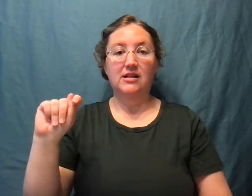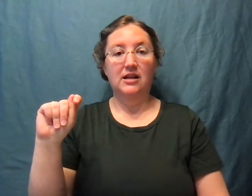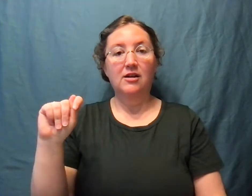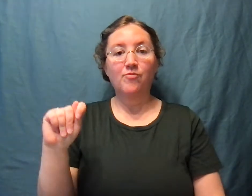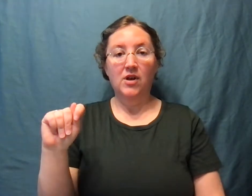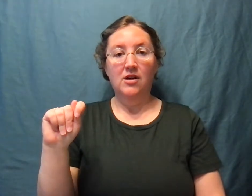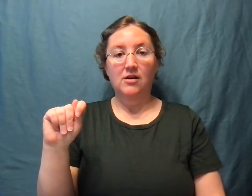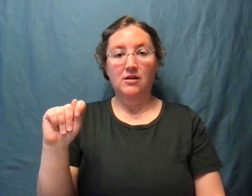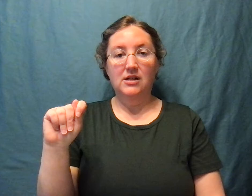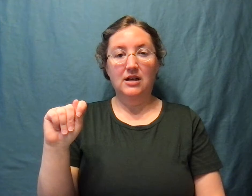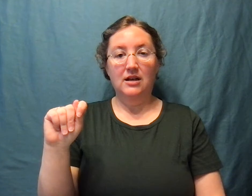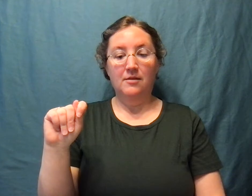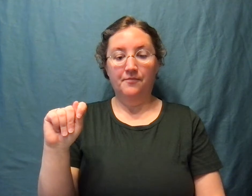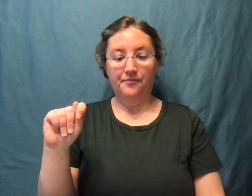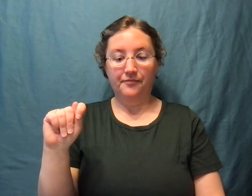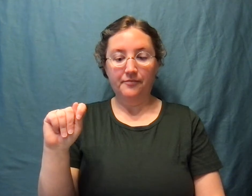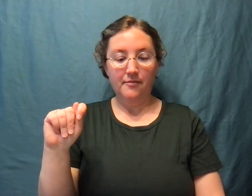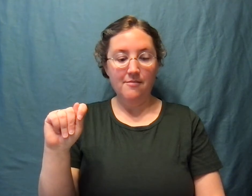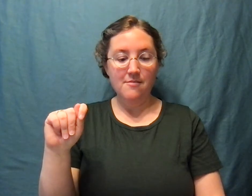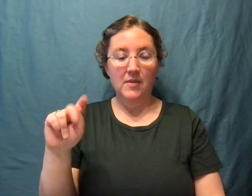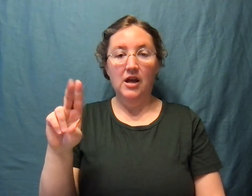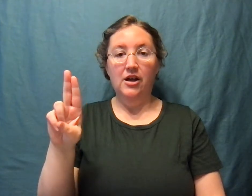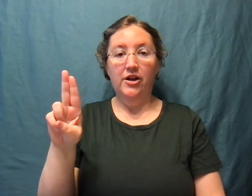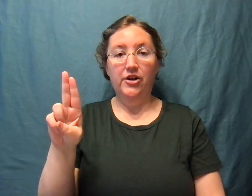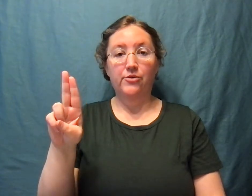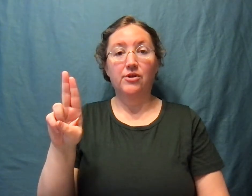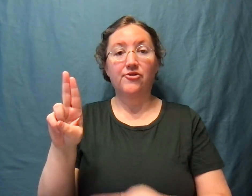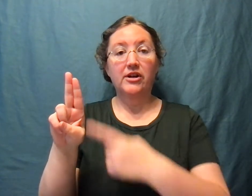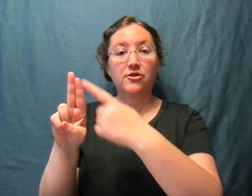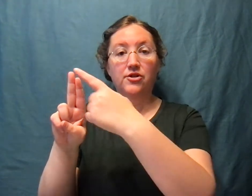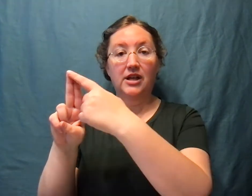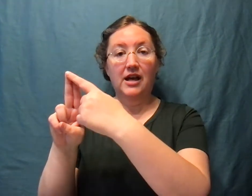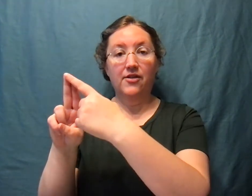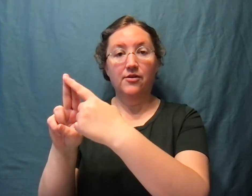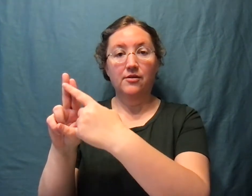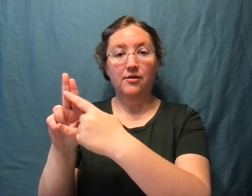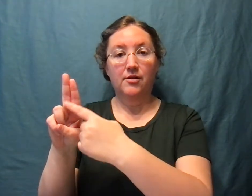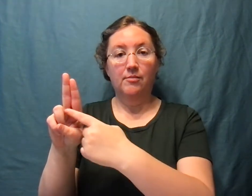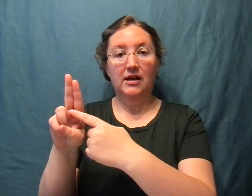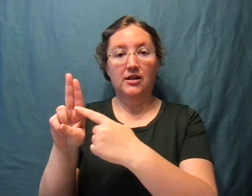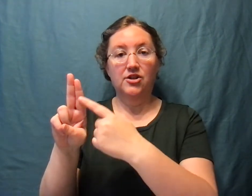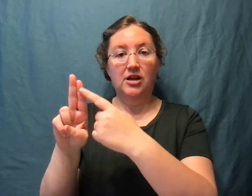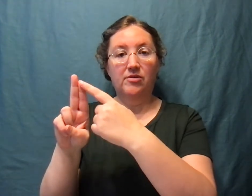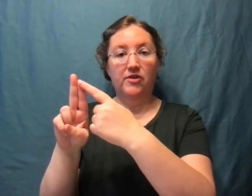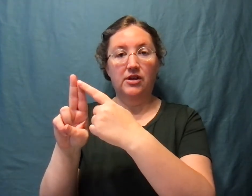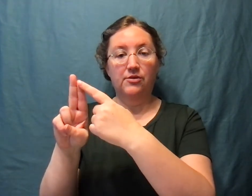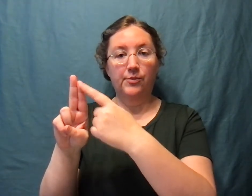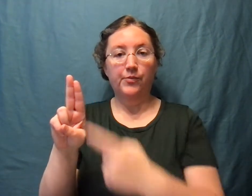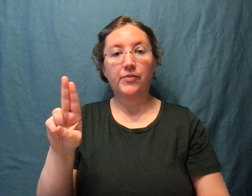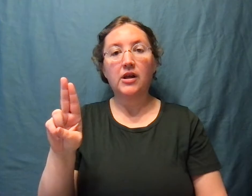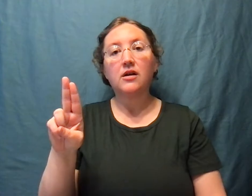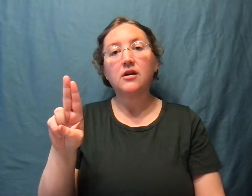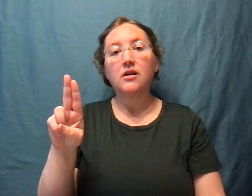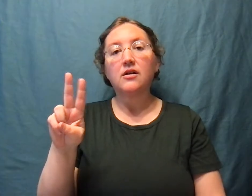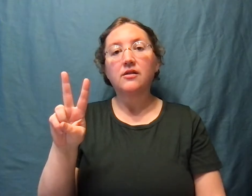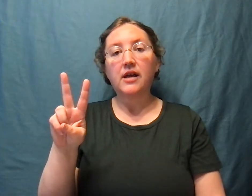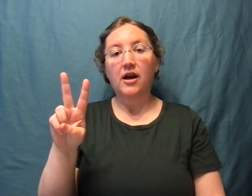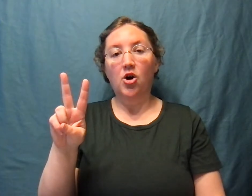T. T. U, your fingers are together, making the shape of a U. They open